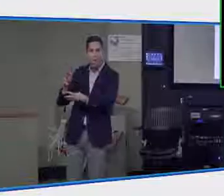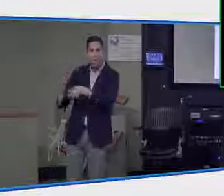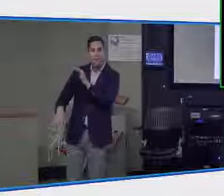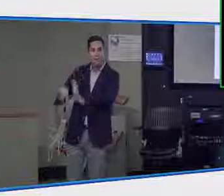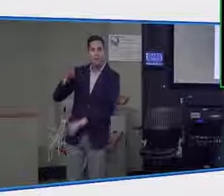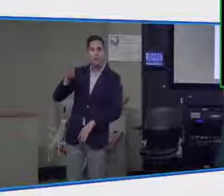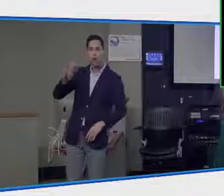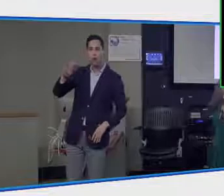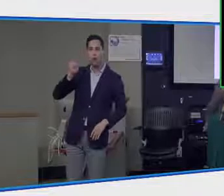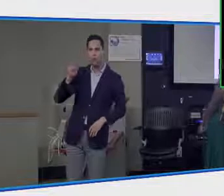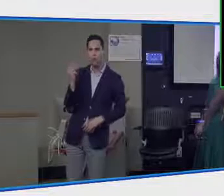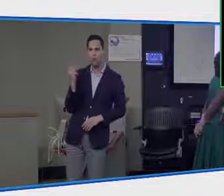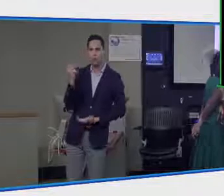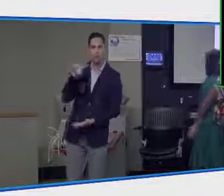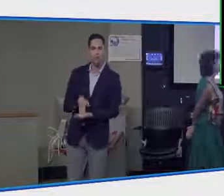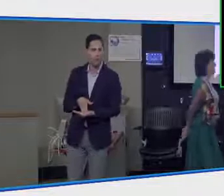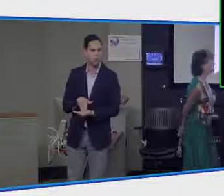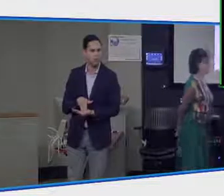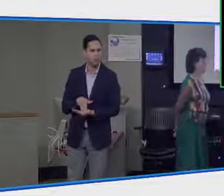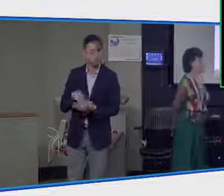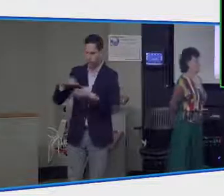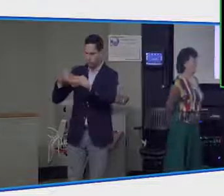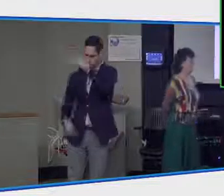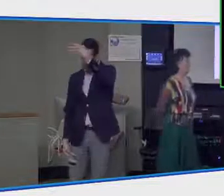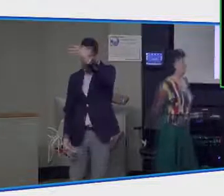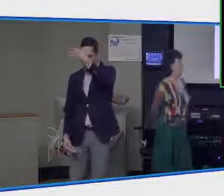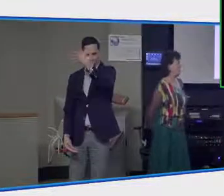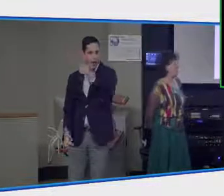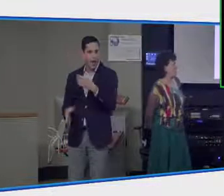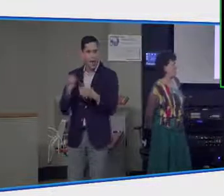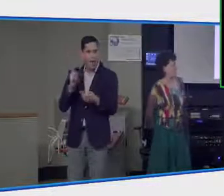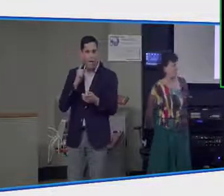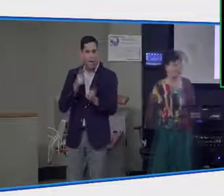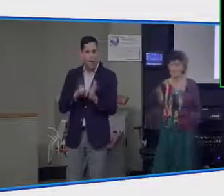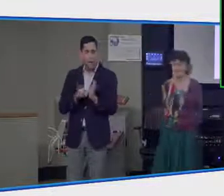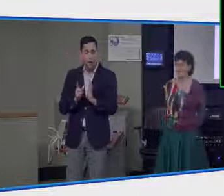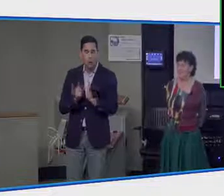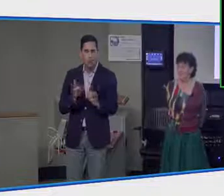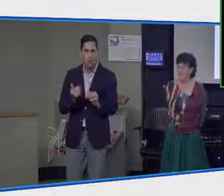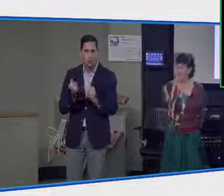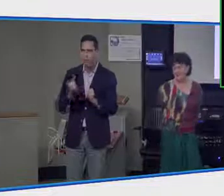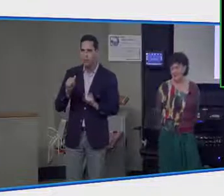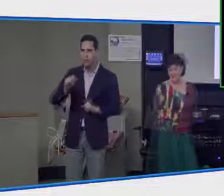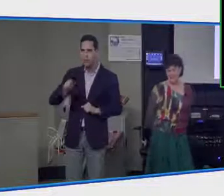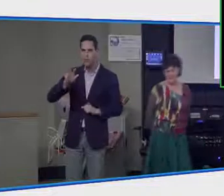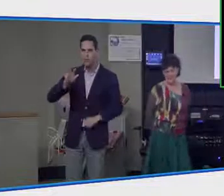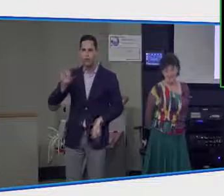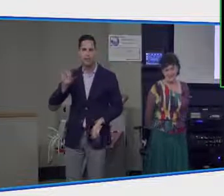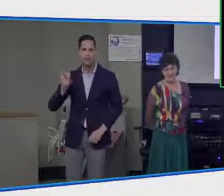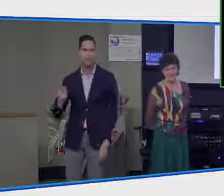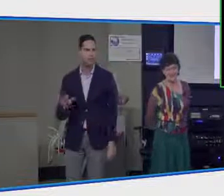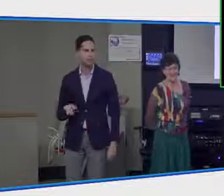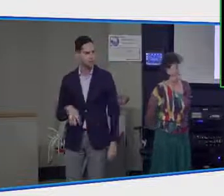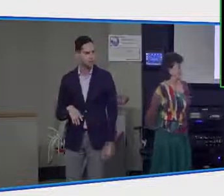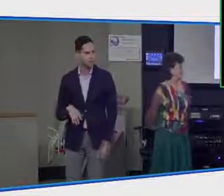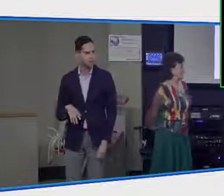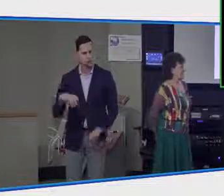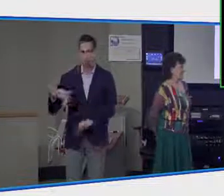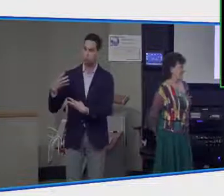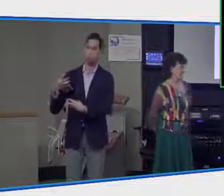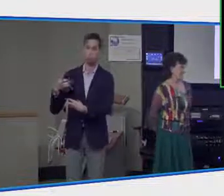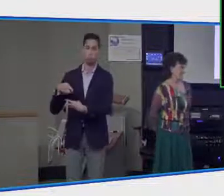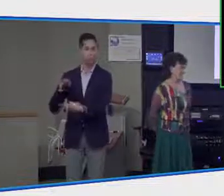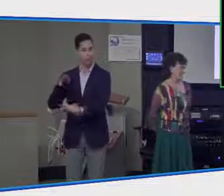412,000 hits in just 0.38 seconds. It's probably more by now. Yeah, and we know that you have an